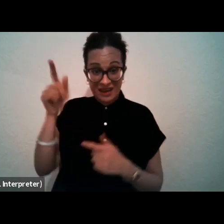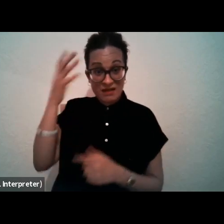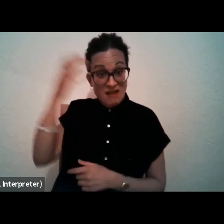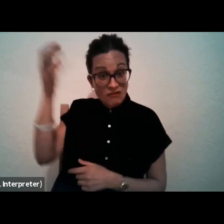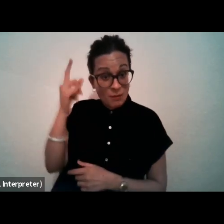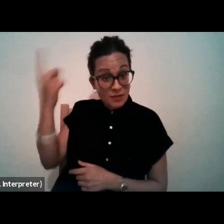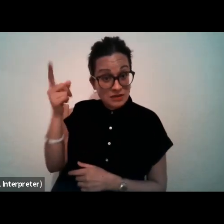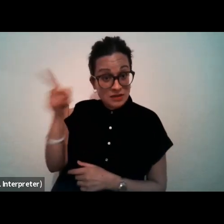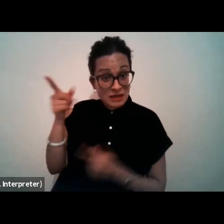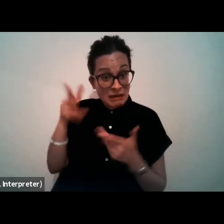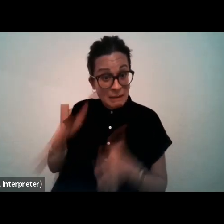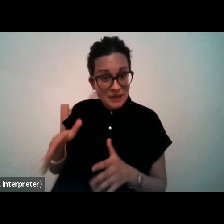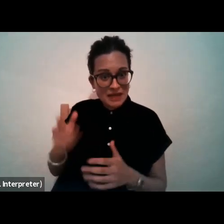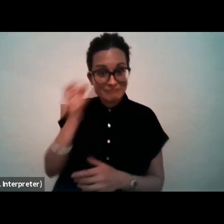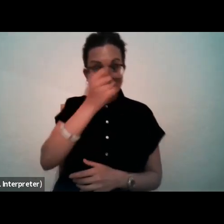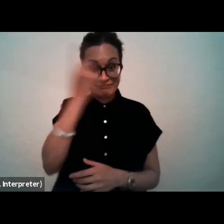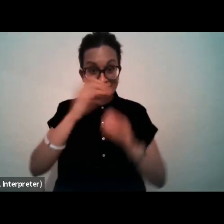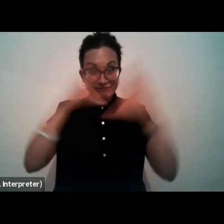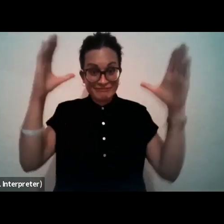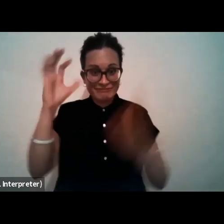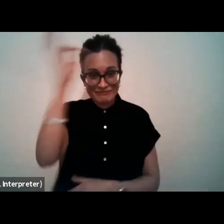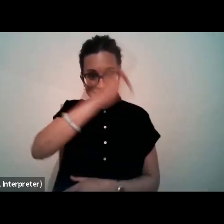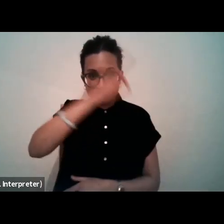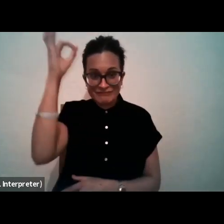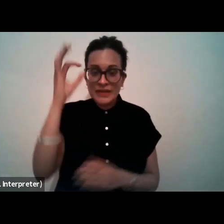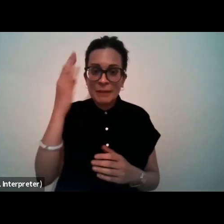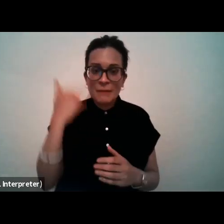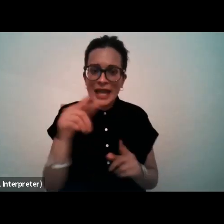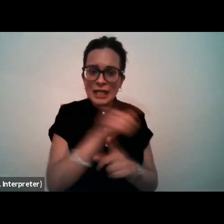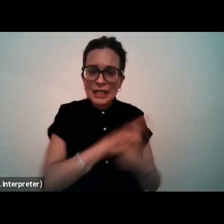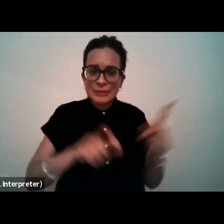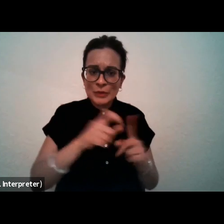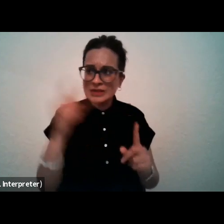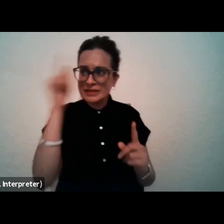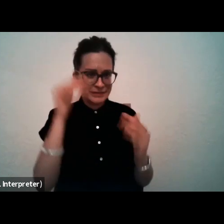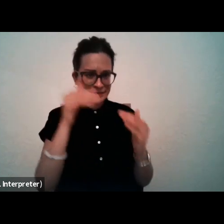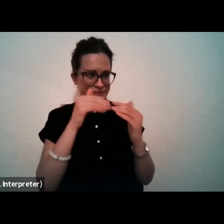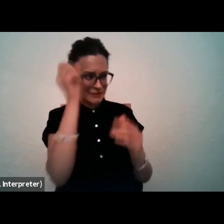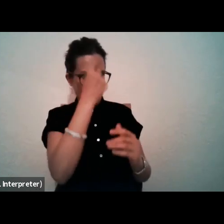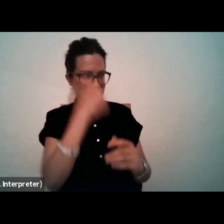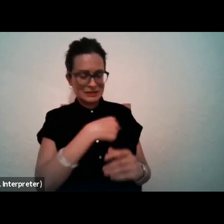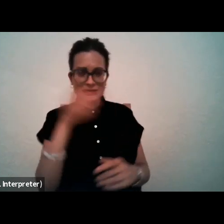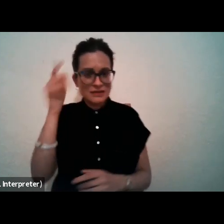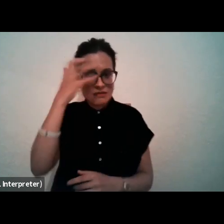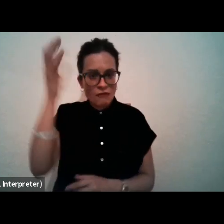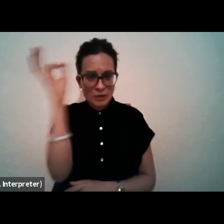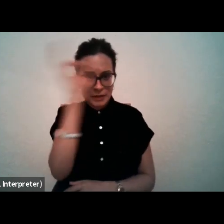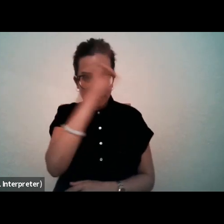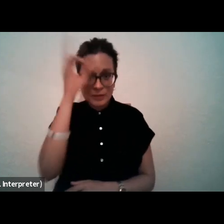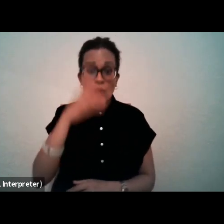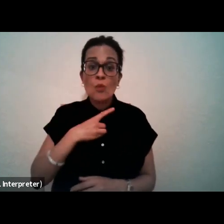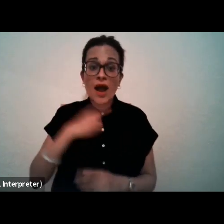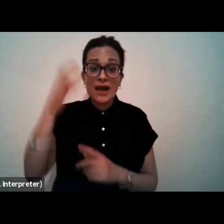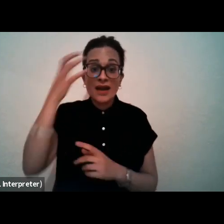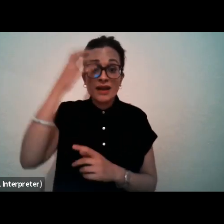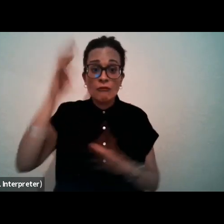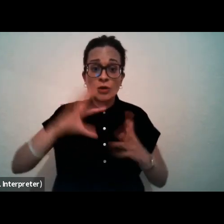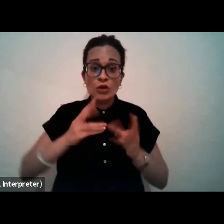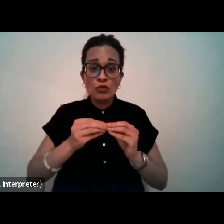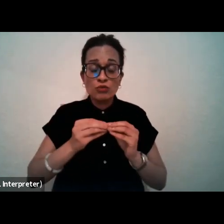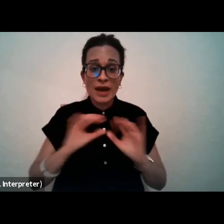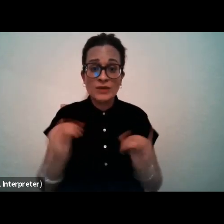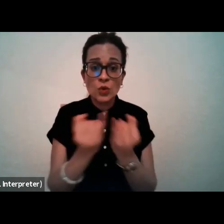form has had any understanding about what's happened to the Black community. Why have I said that? Because this government introduced the hostile environment. It introduced